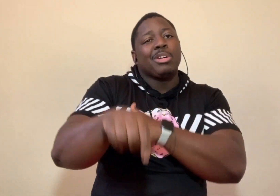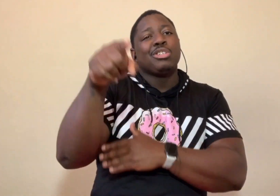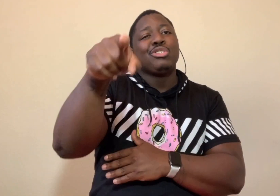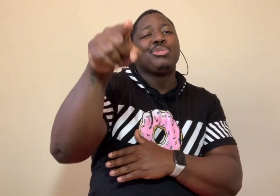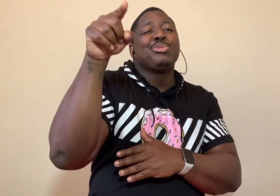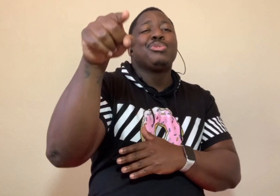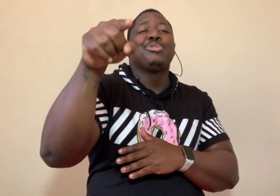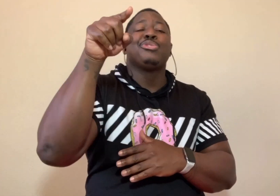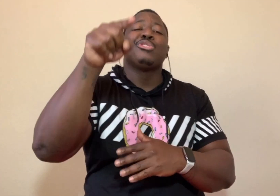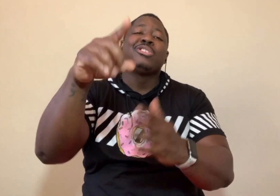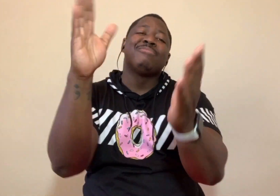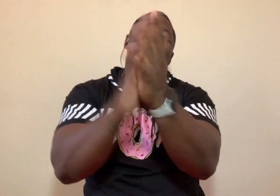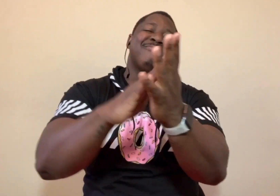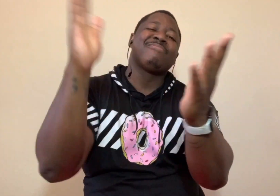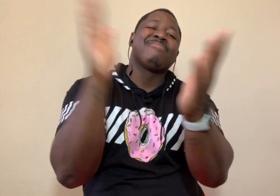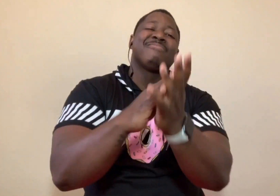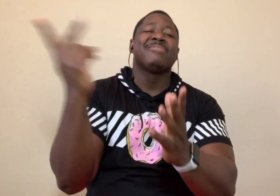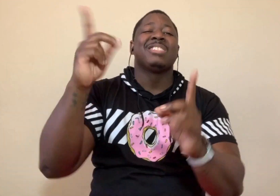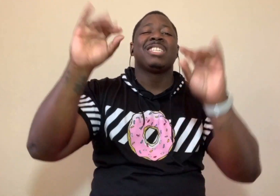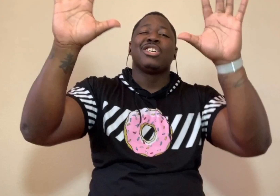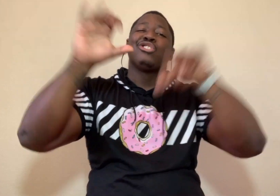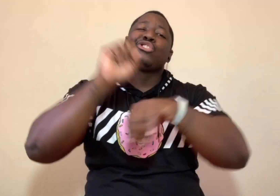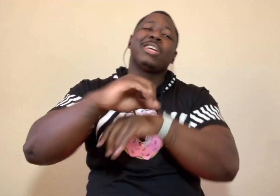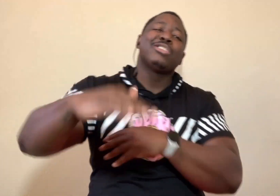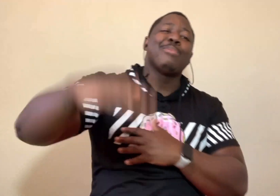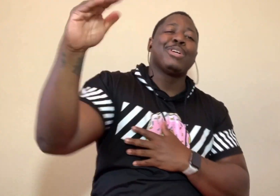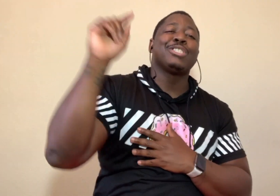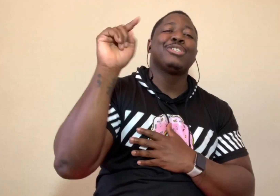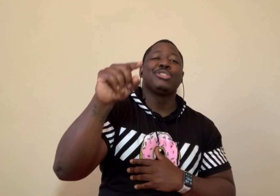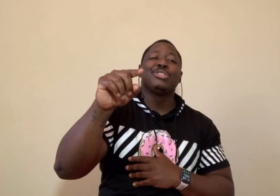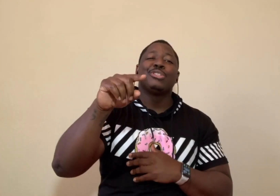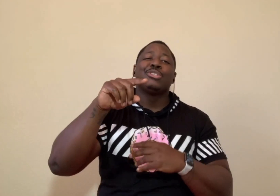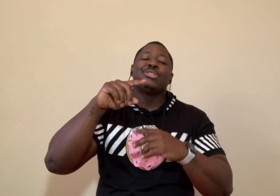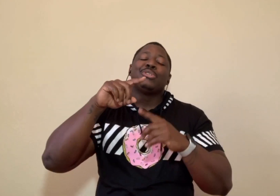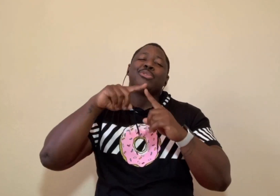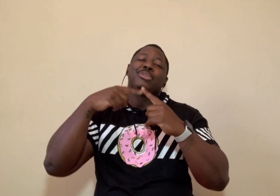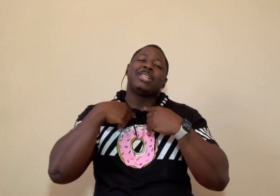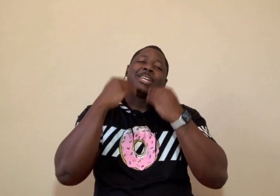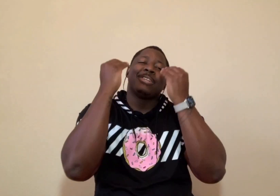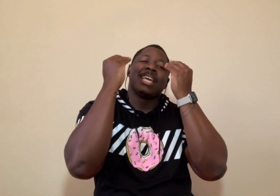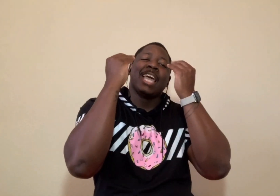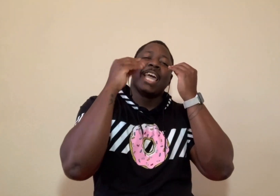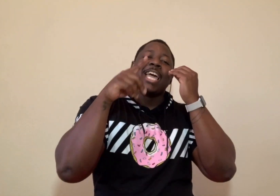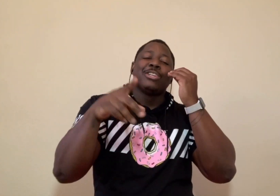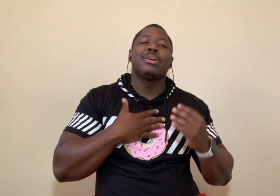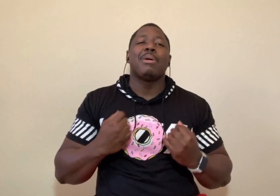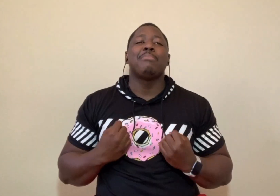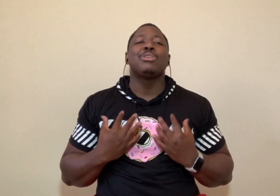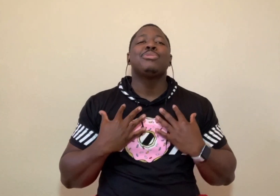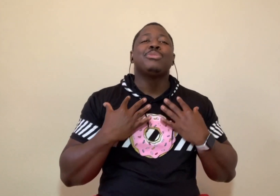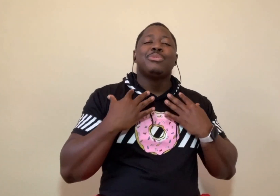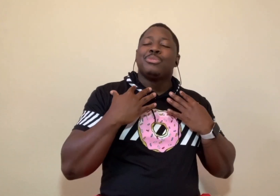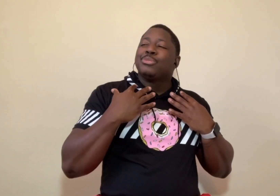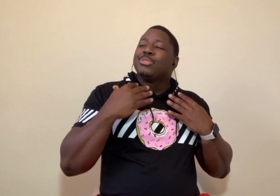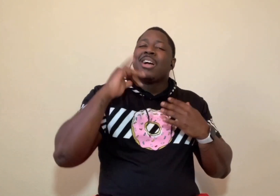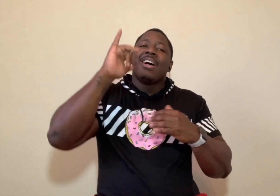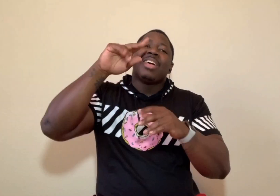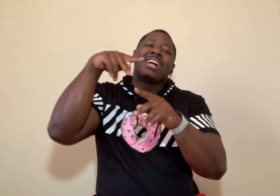making you. Standing ovation, they did a great job raising you. When I create, you're my muse. The kind